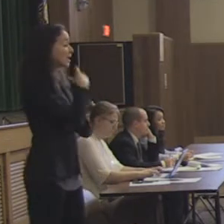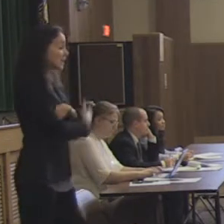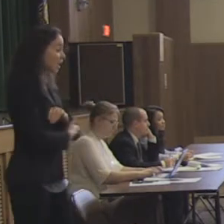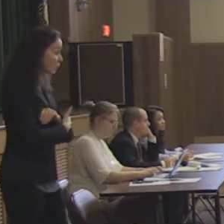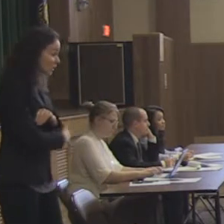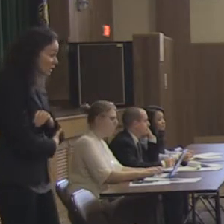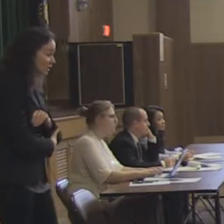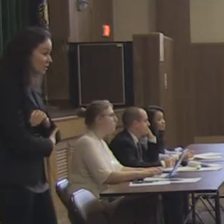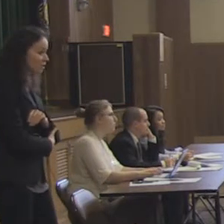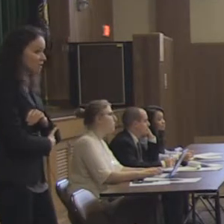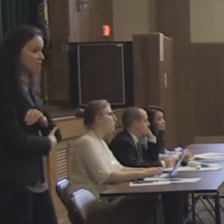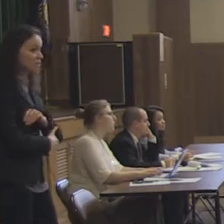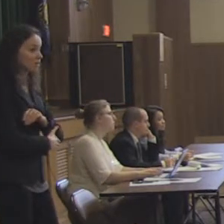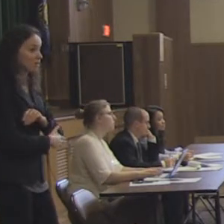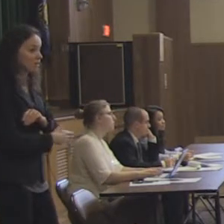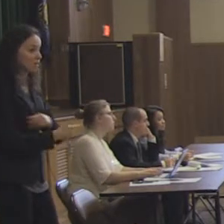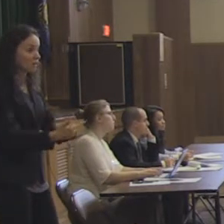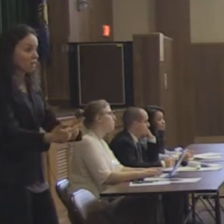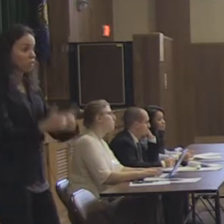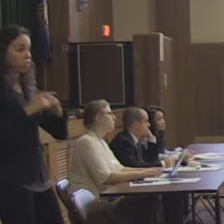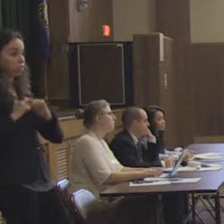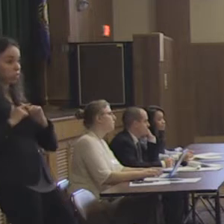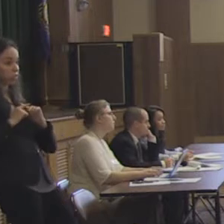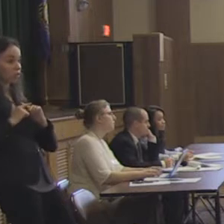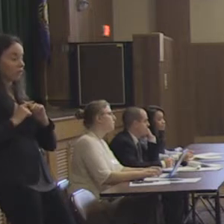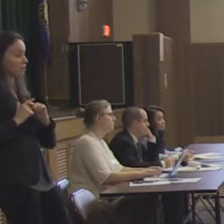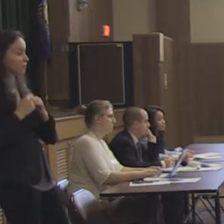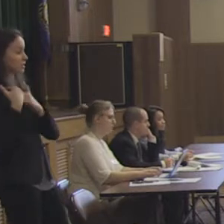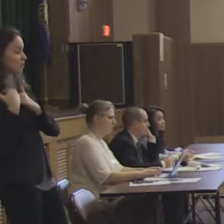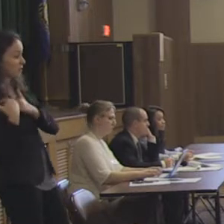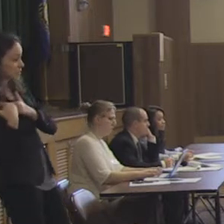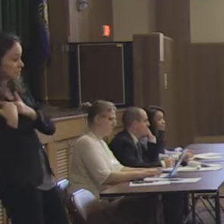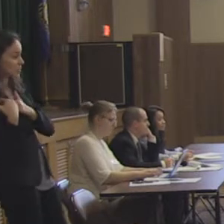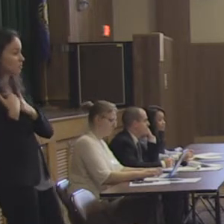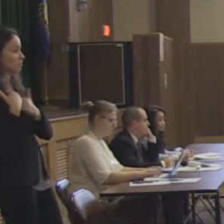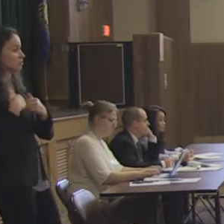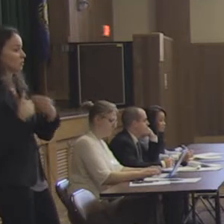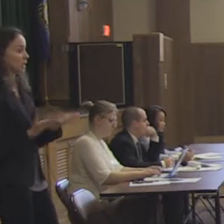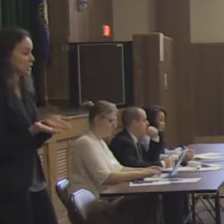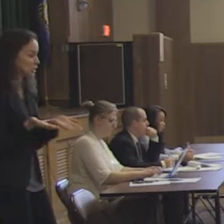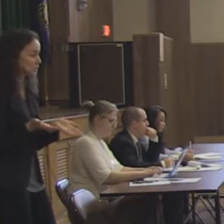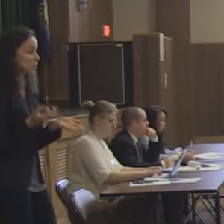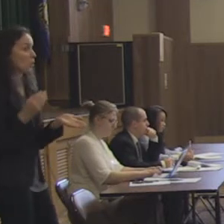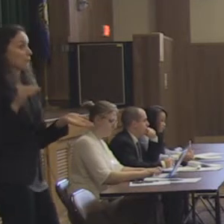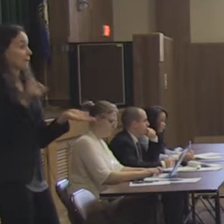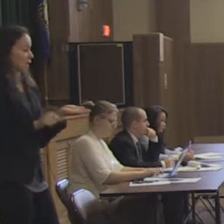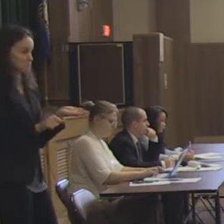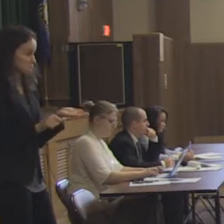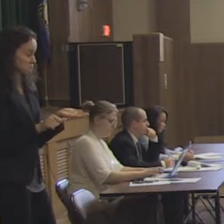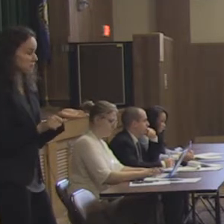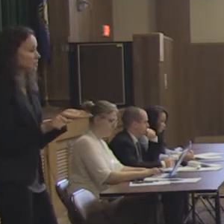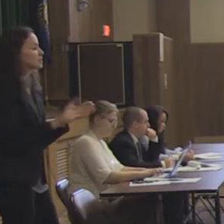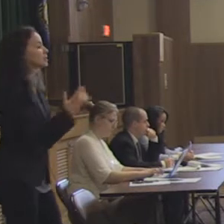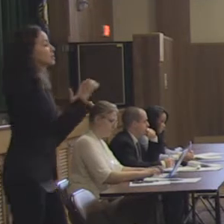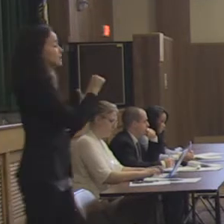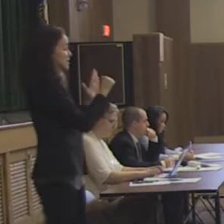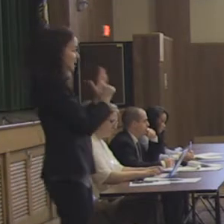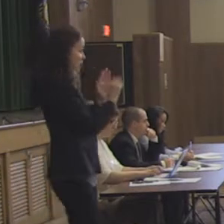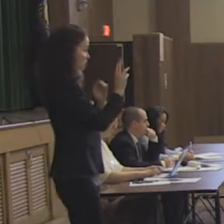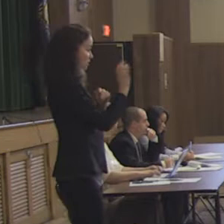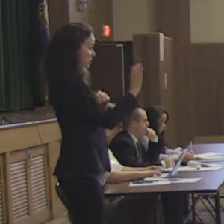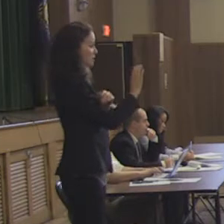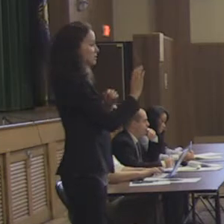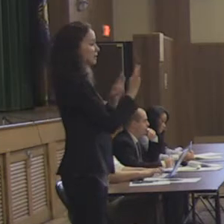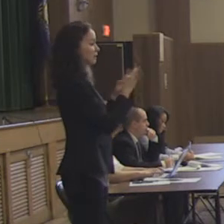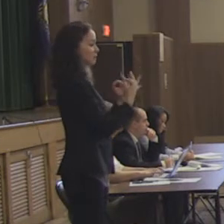wasn't responsible for developing those services or for paying for them, but the state of Wisconsin through the family care program and